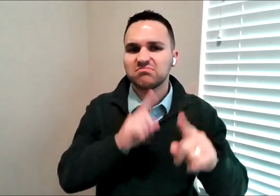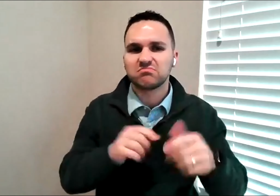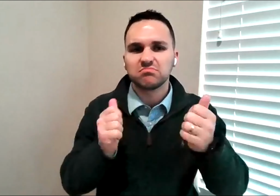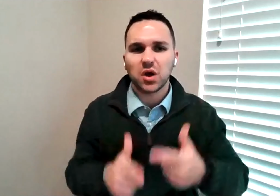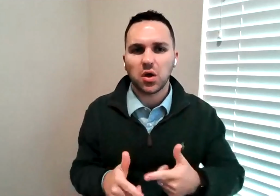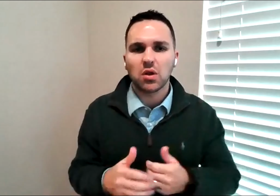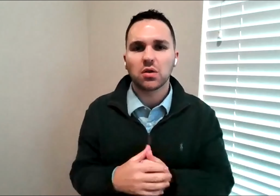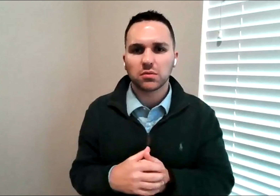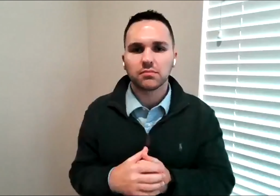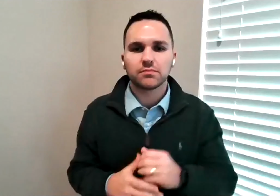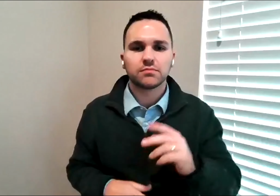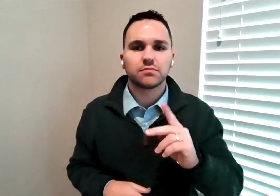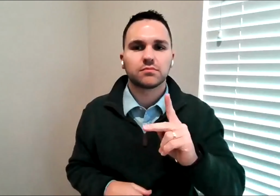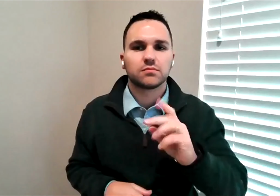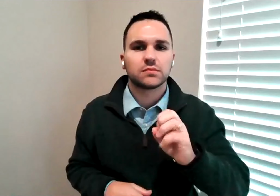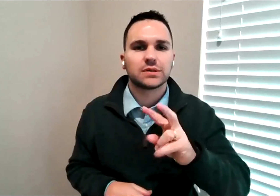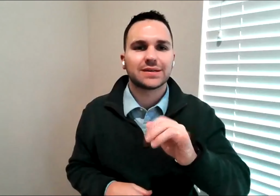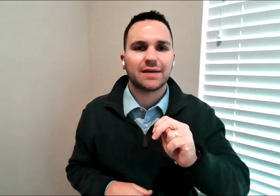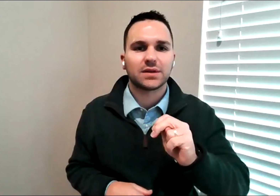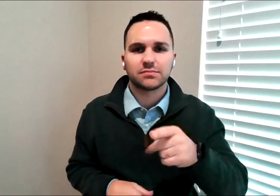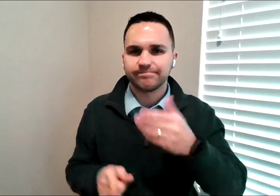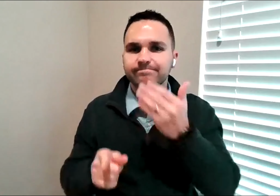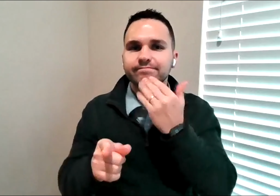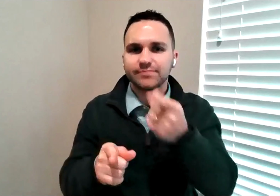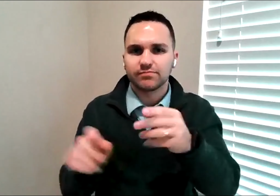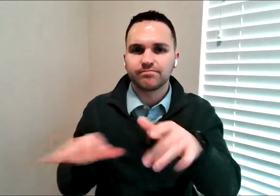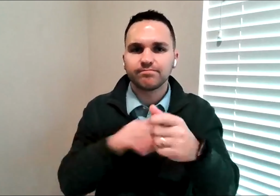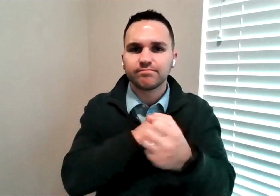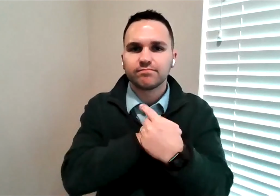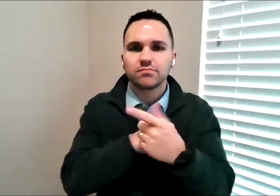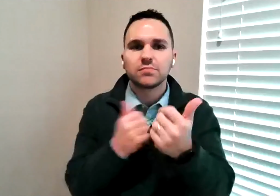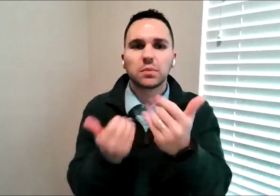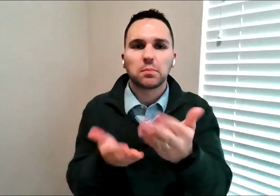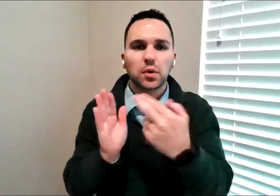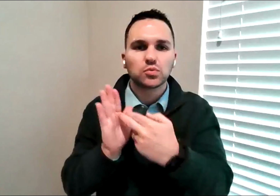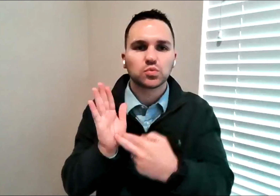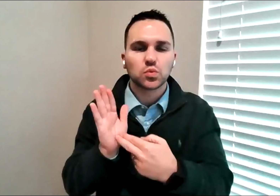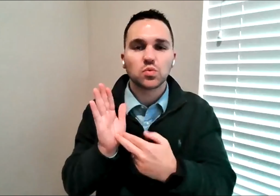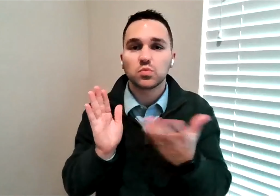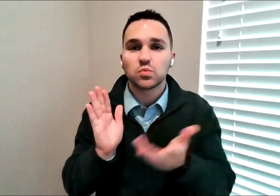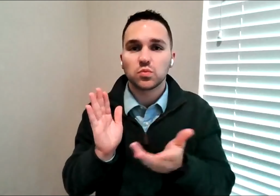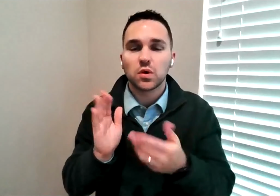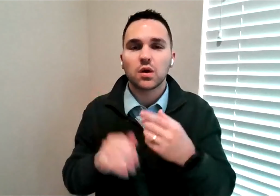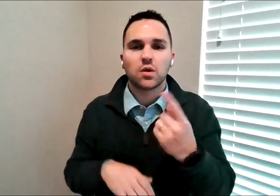And Kevin, thank you so much for putting in the chat. The proposed rule is